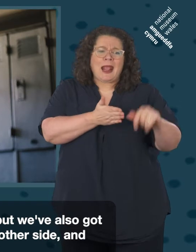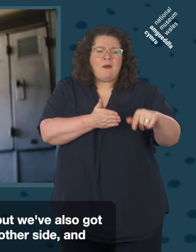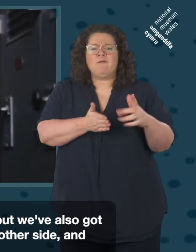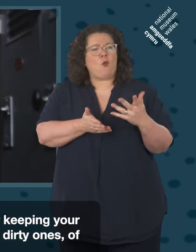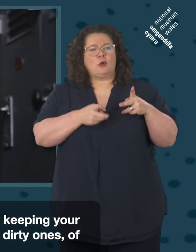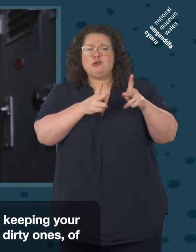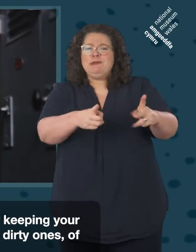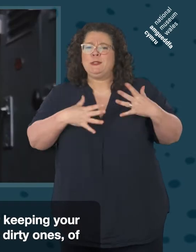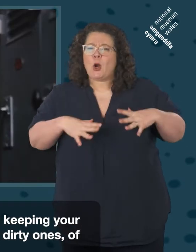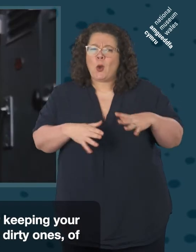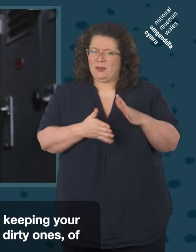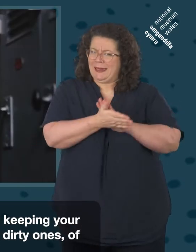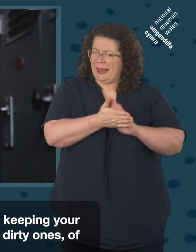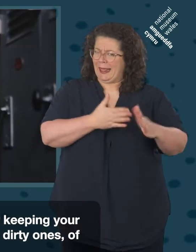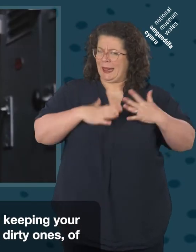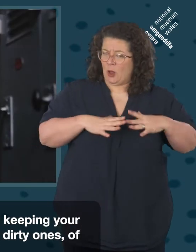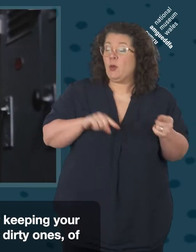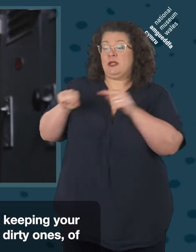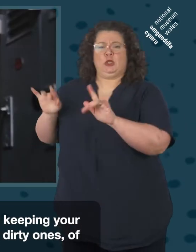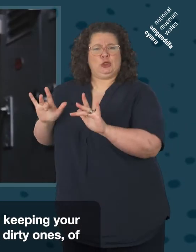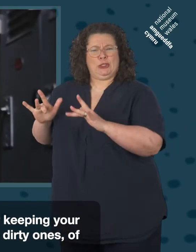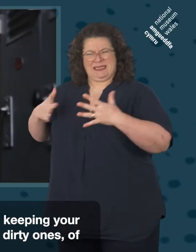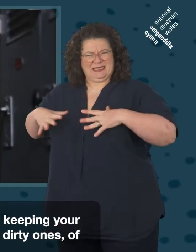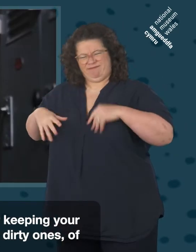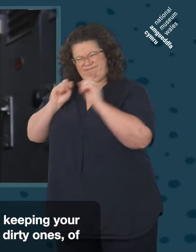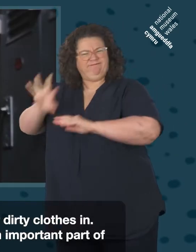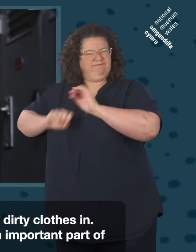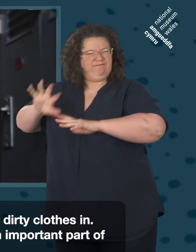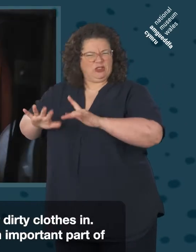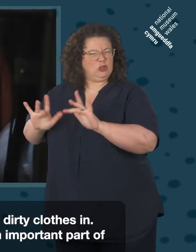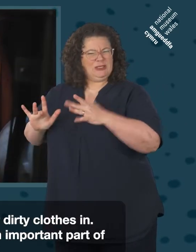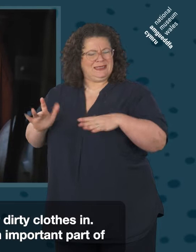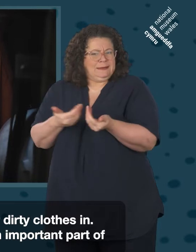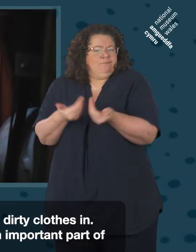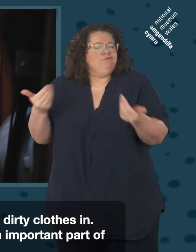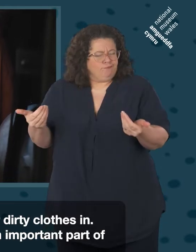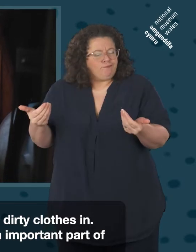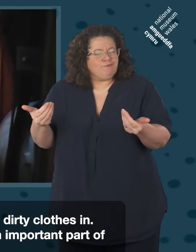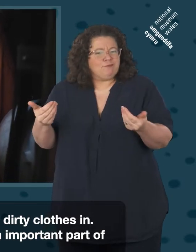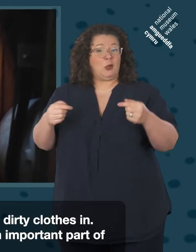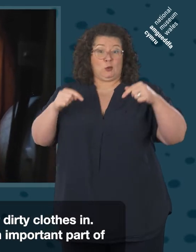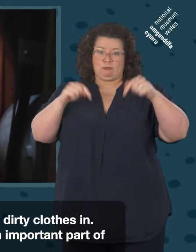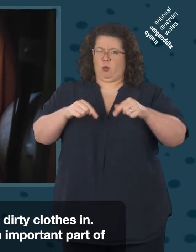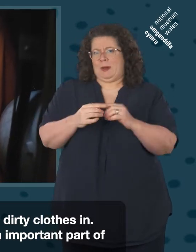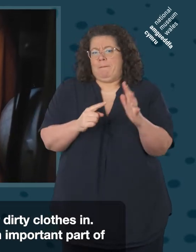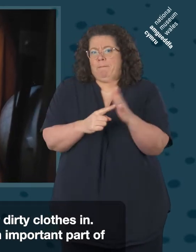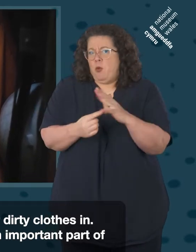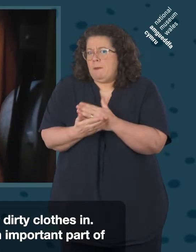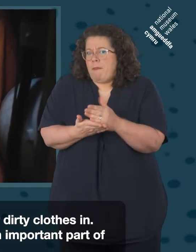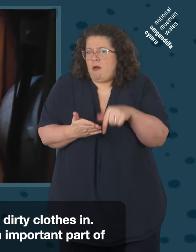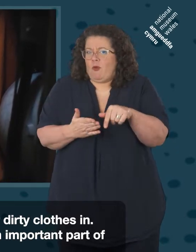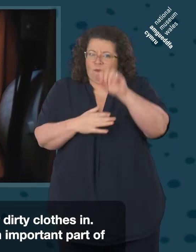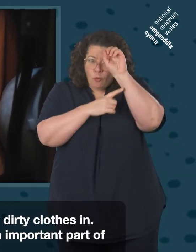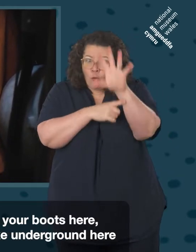the other side, and the clean lockers are for keeping your street clothes in. And the dirty ones, of course, is for keeping your dirty clothes in. The pithead baths is